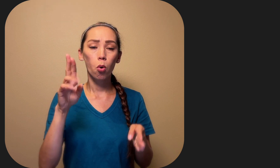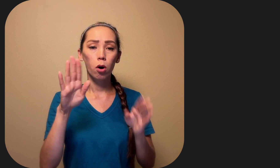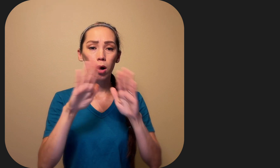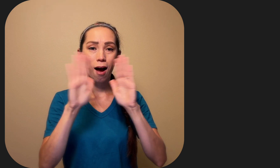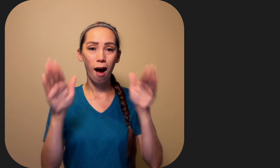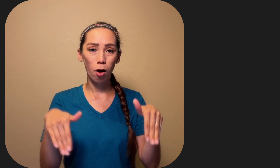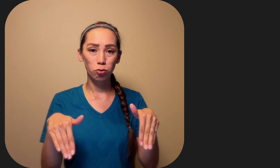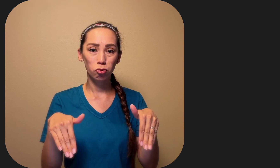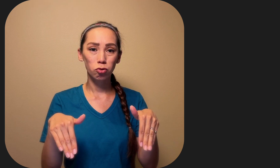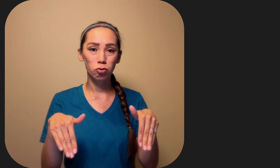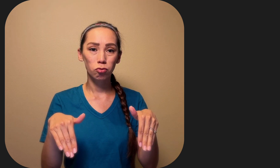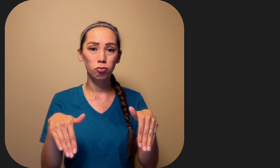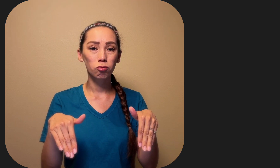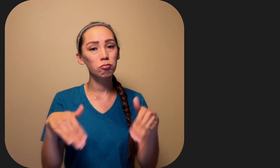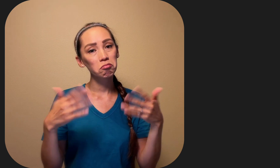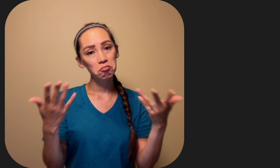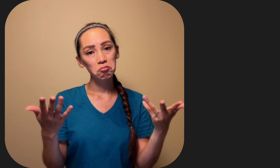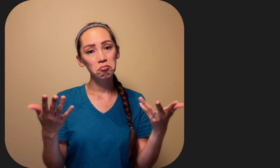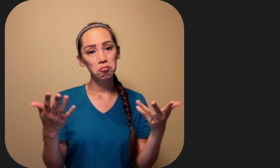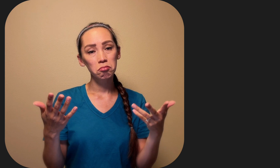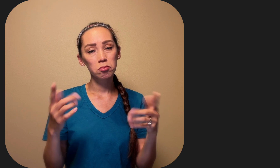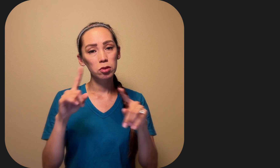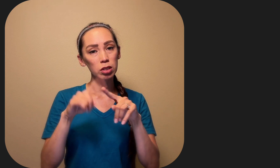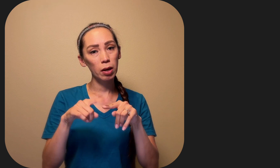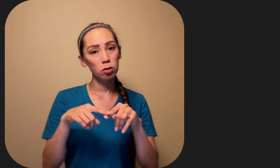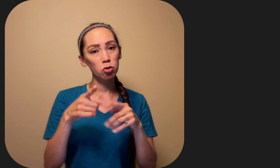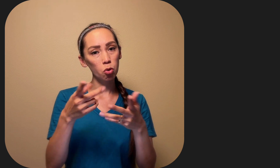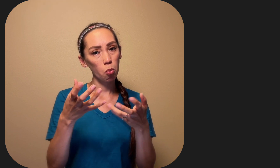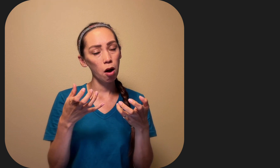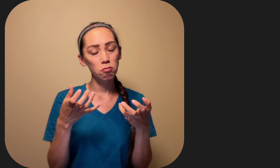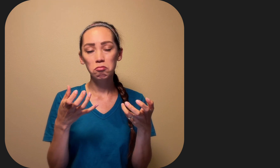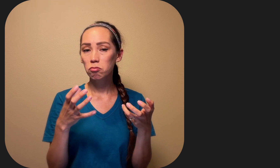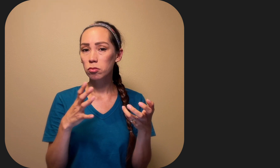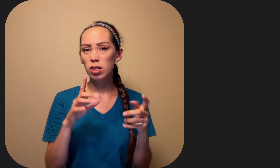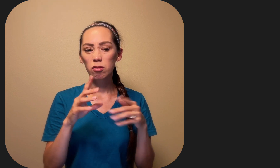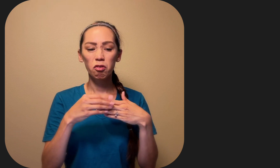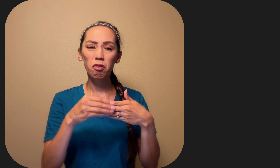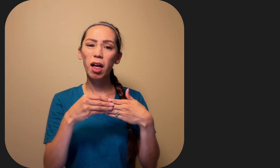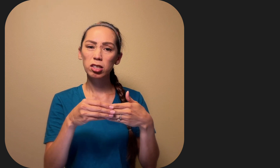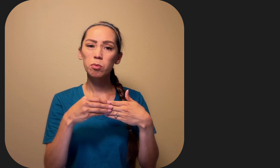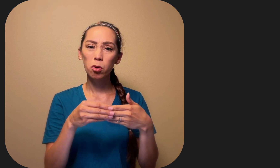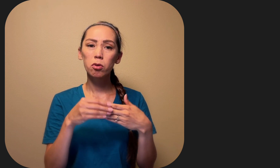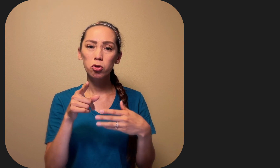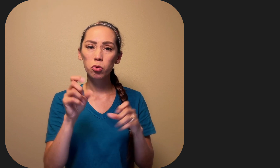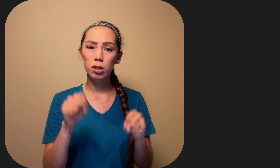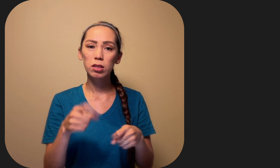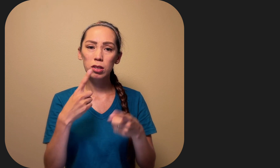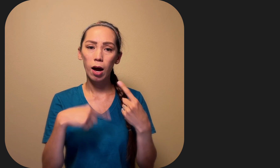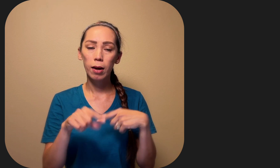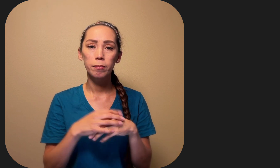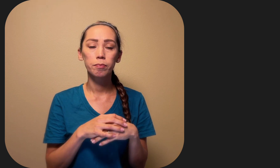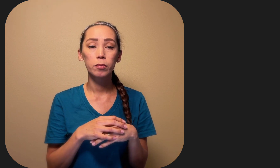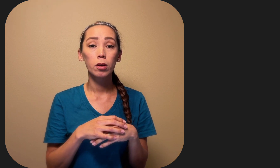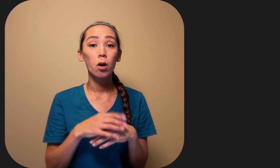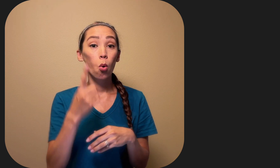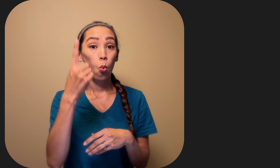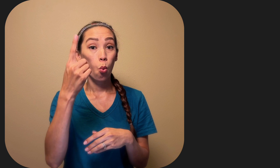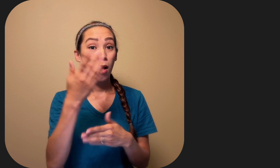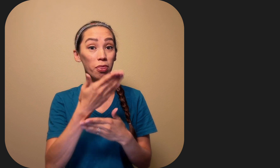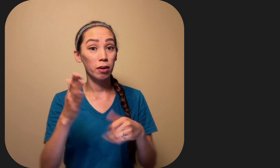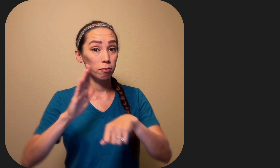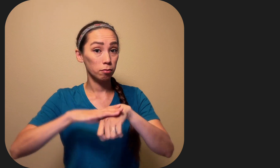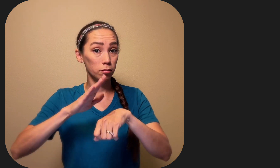way, or you can do house this way. And so there's a little variation. You have a little flexibility on